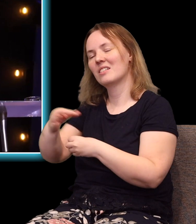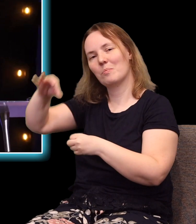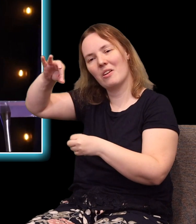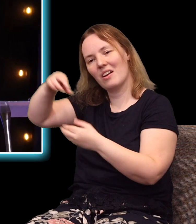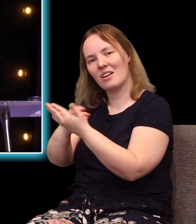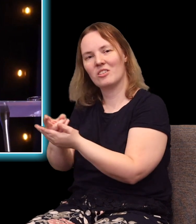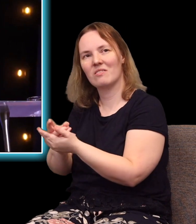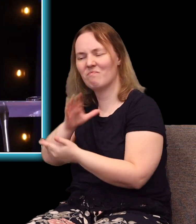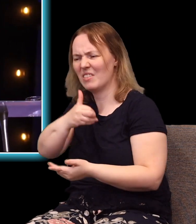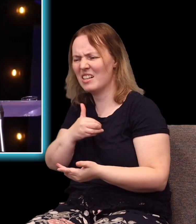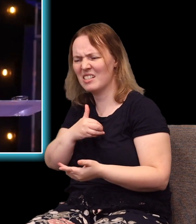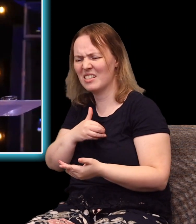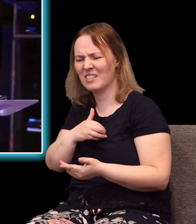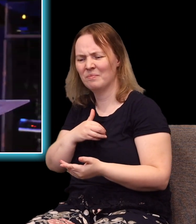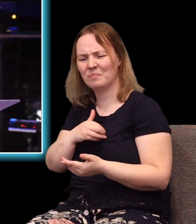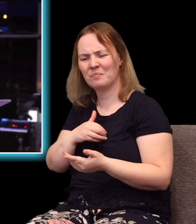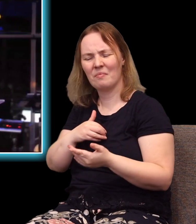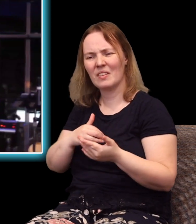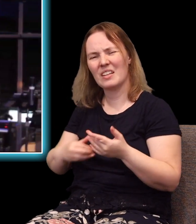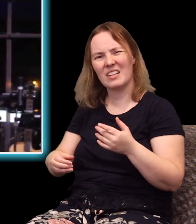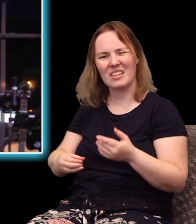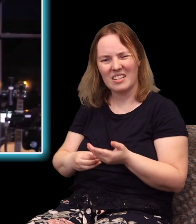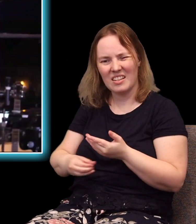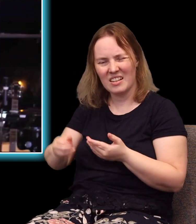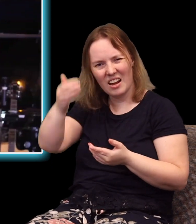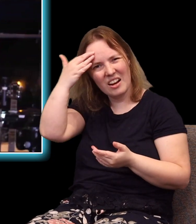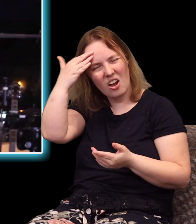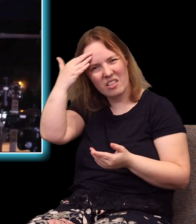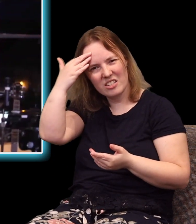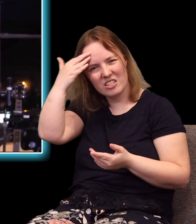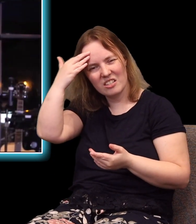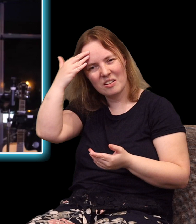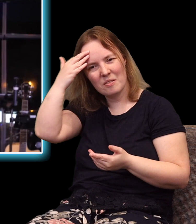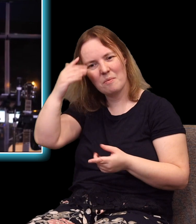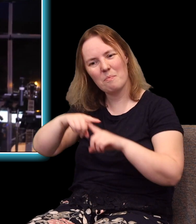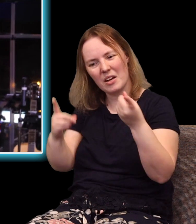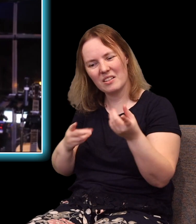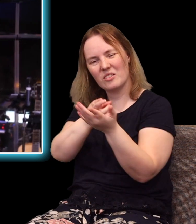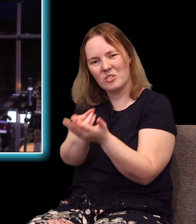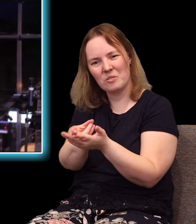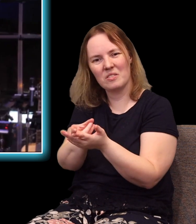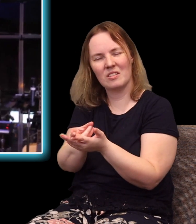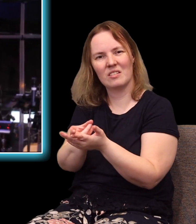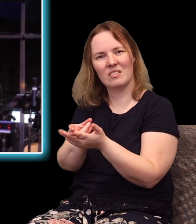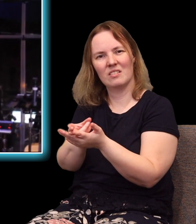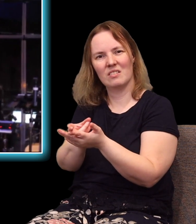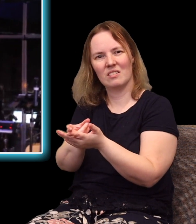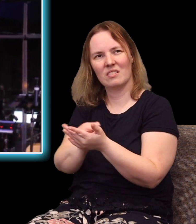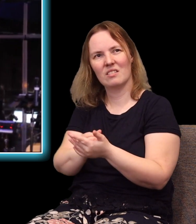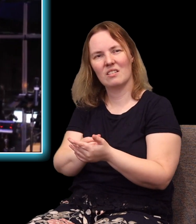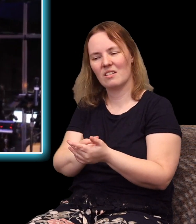truth. Not just academically, but there's change going on within their heart because they submit to the truth that I'm showing them. And of course,